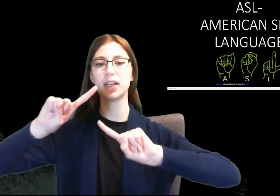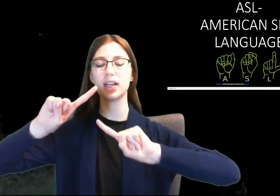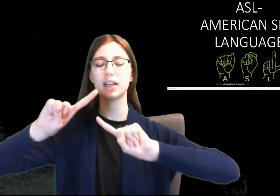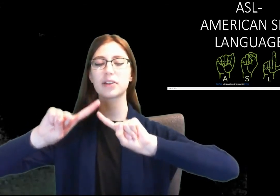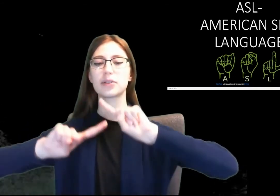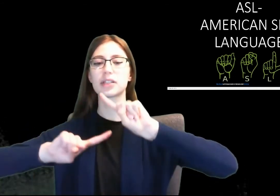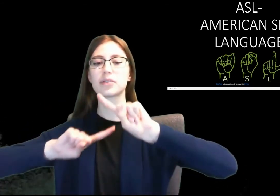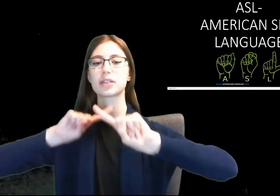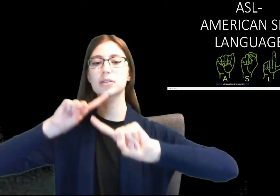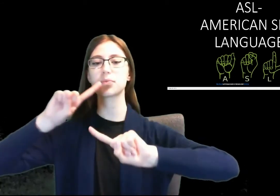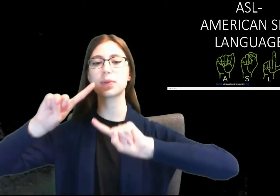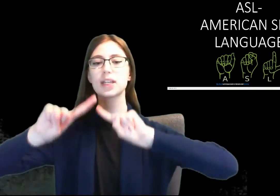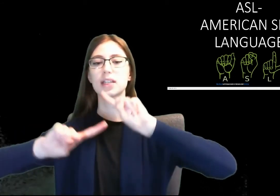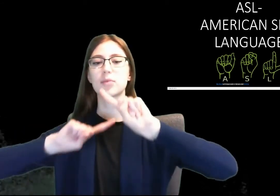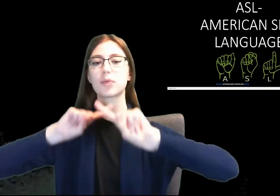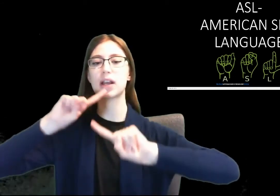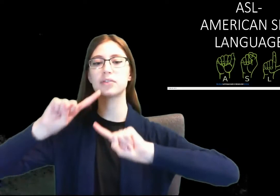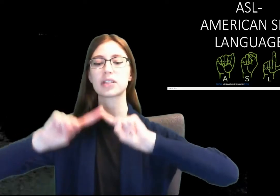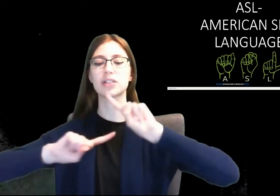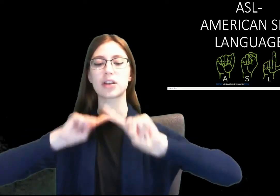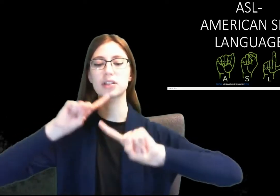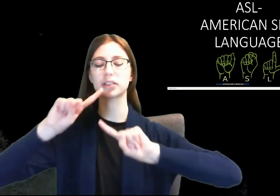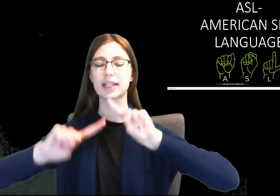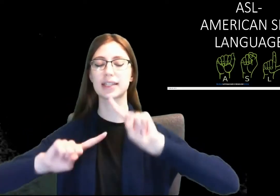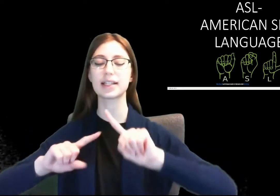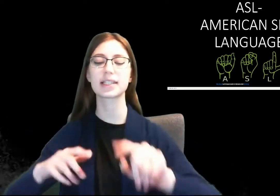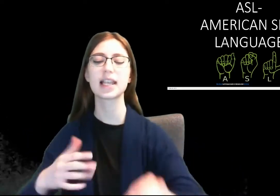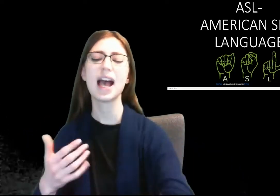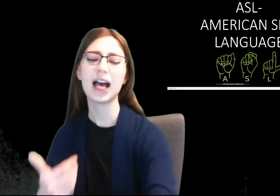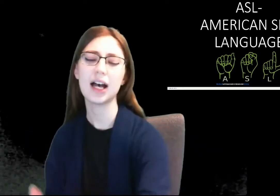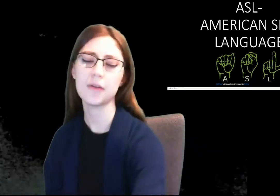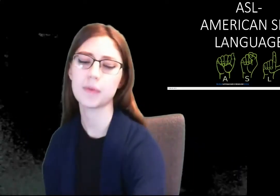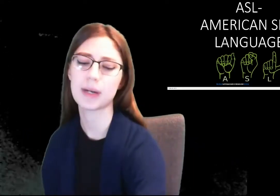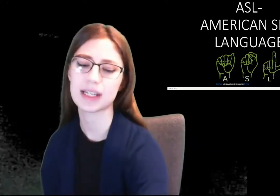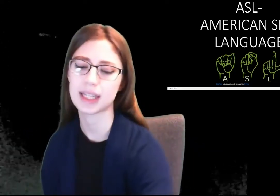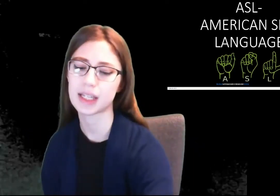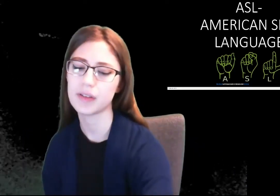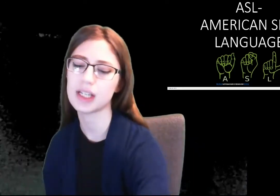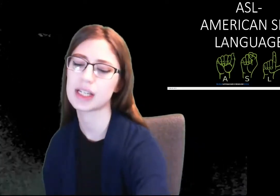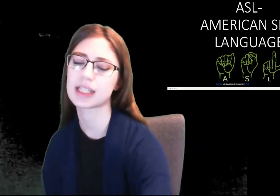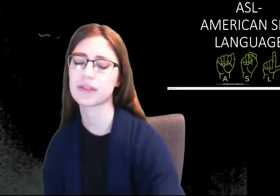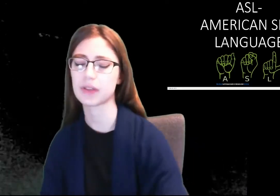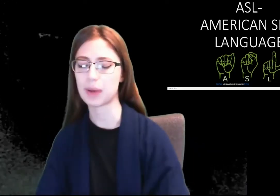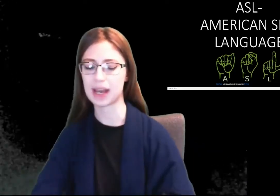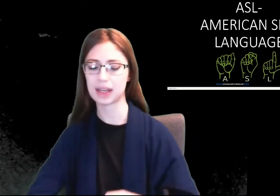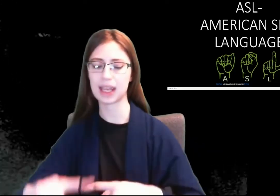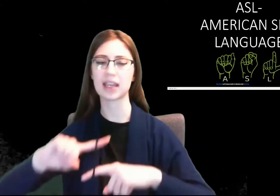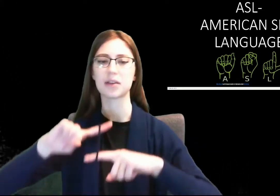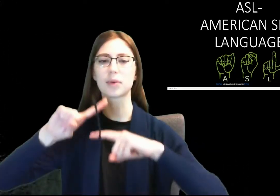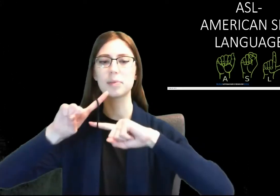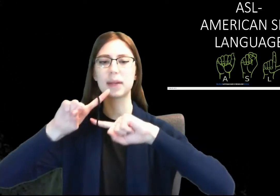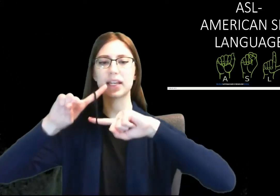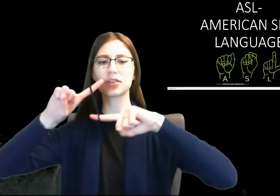and you're going to swing them around each other like this. A helpful way to think of it is if you had a rubber band on